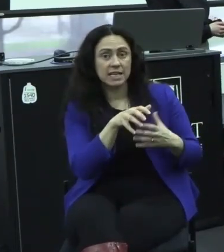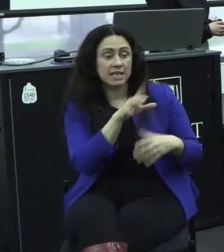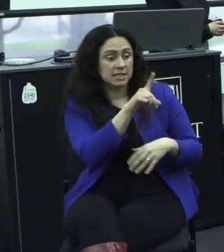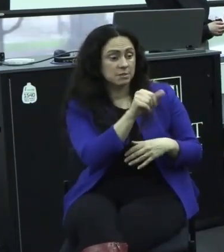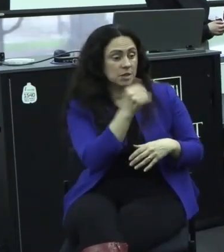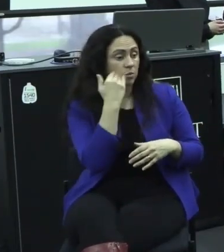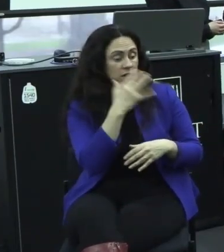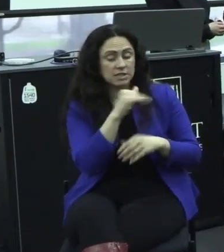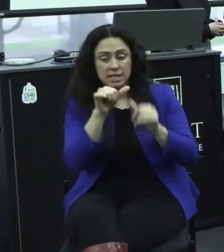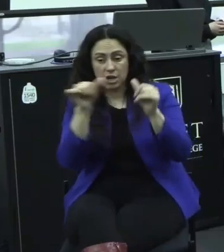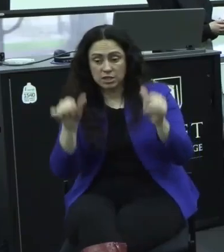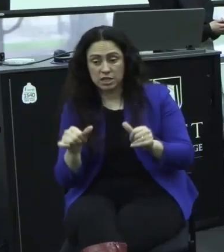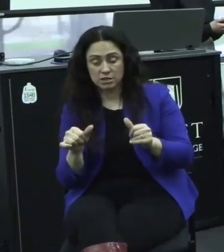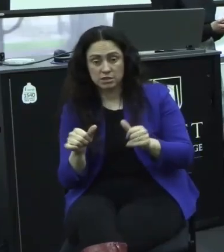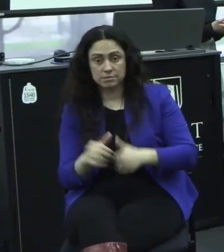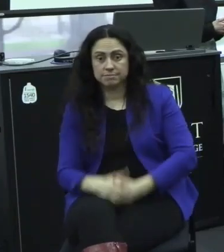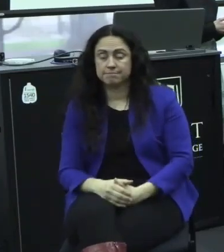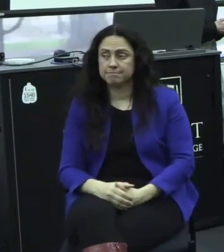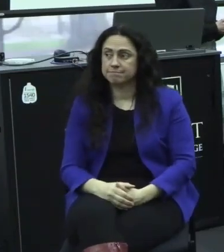awareness and architecture?